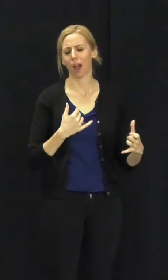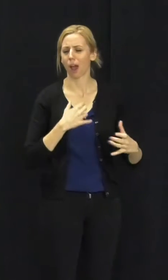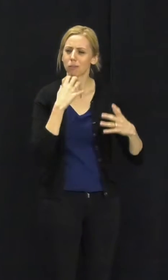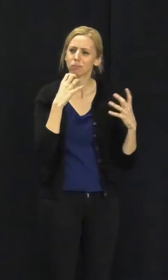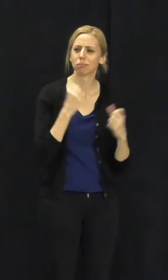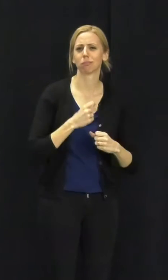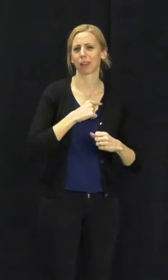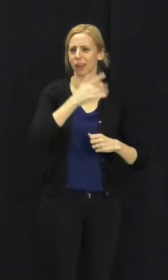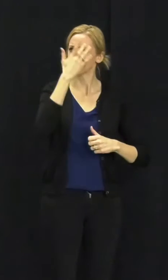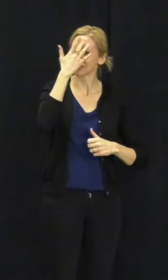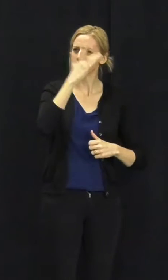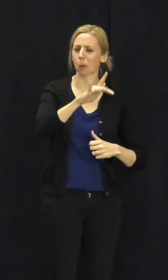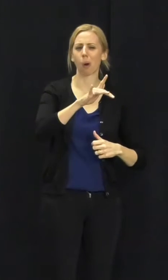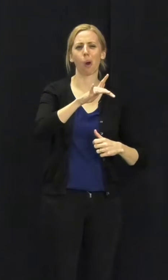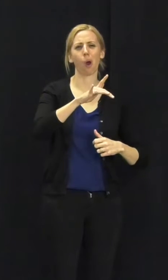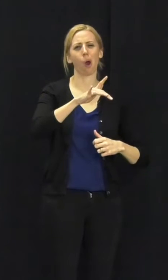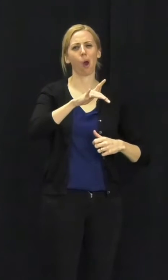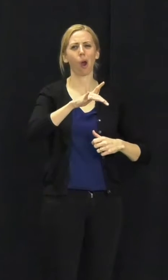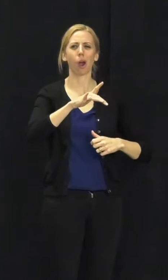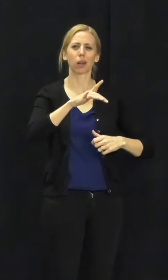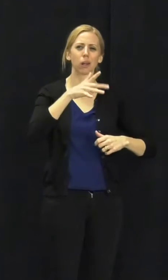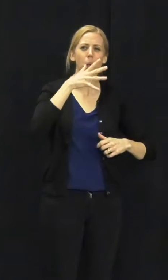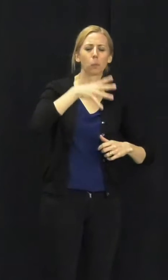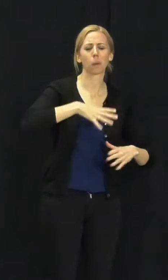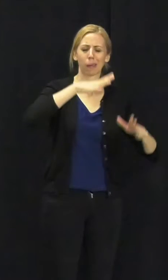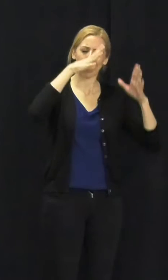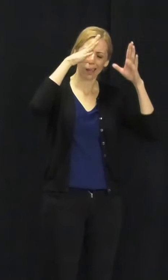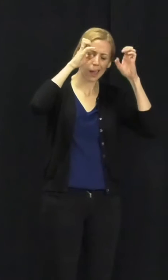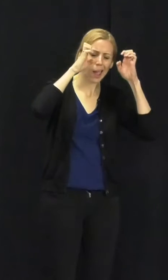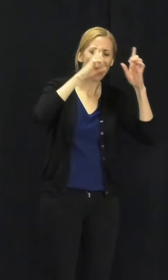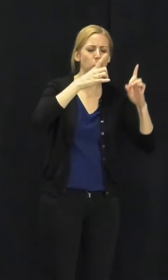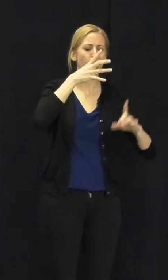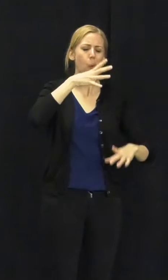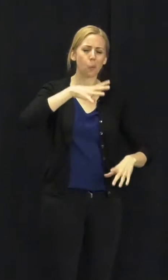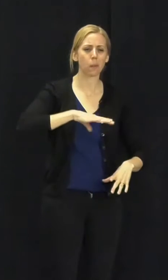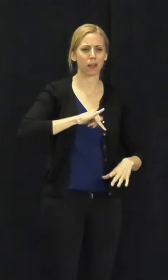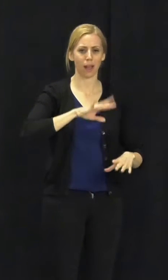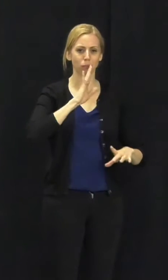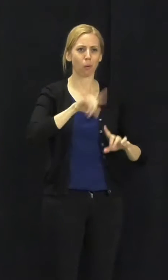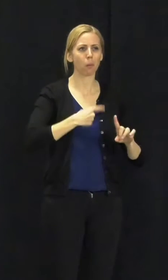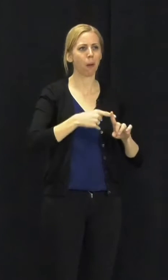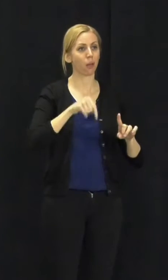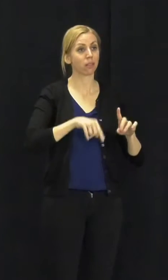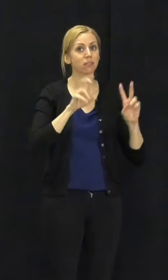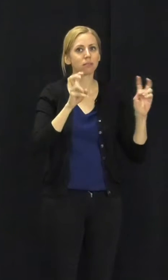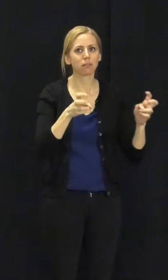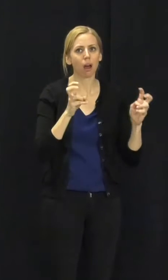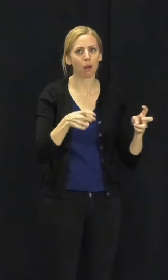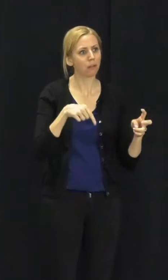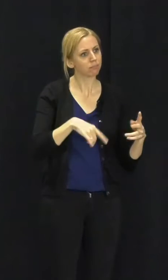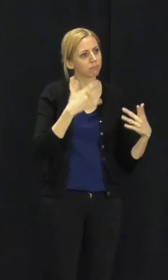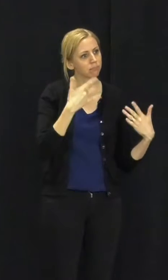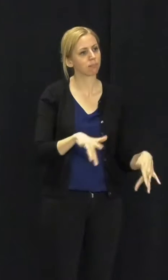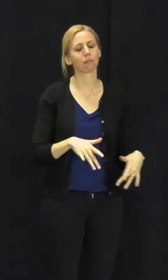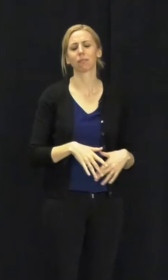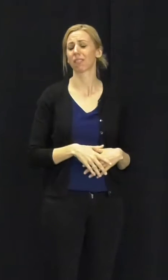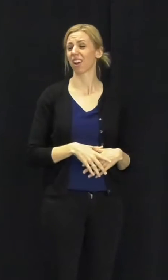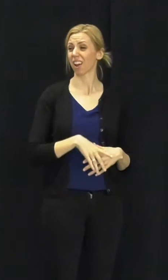So, number 6, last and most meaningful for me, a group of disabled artists and allies have formed